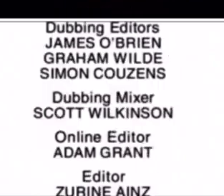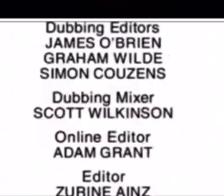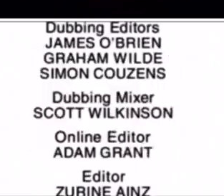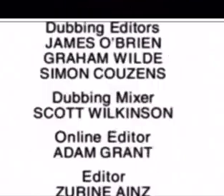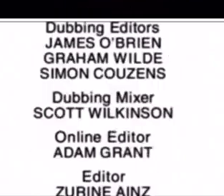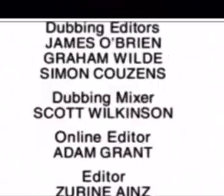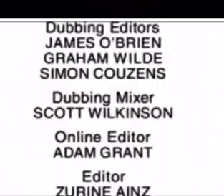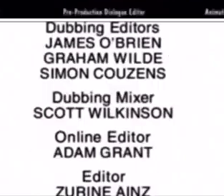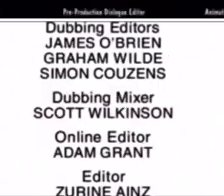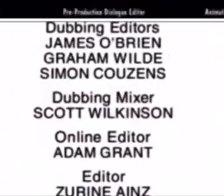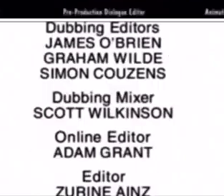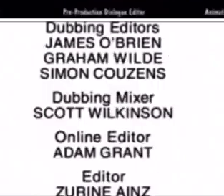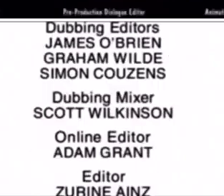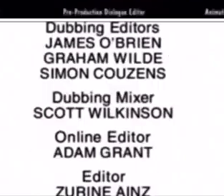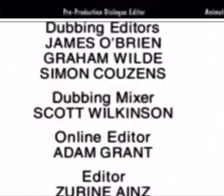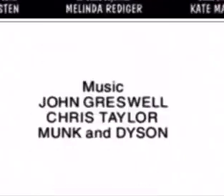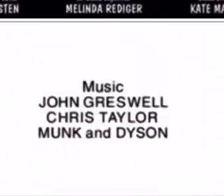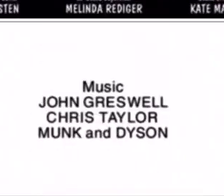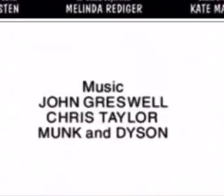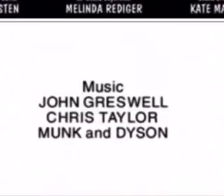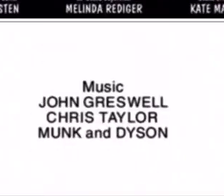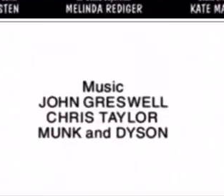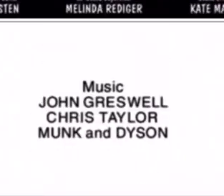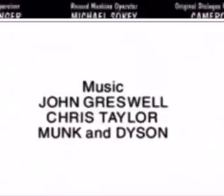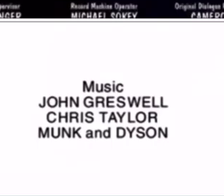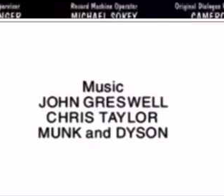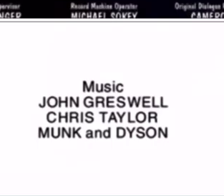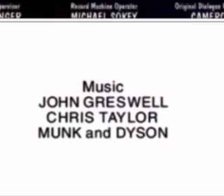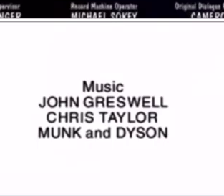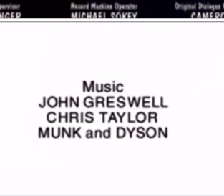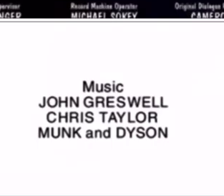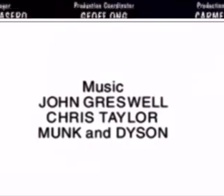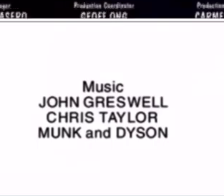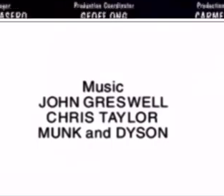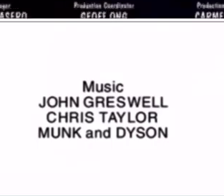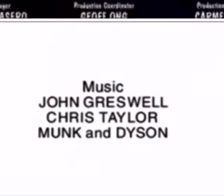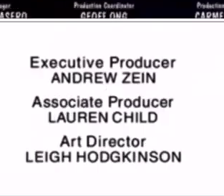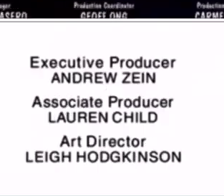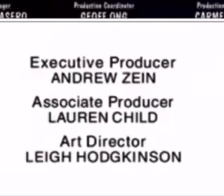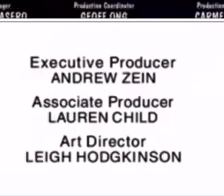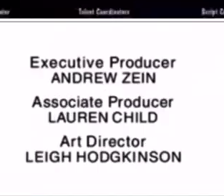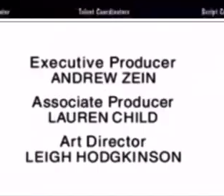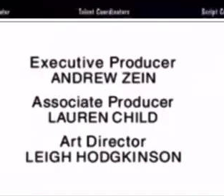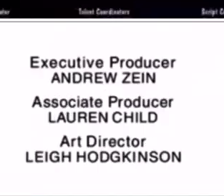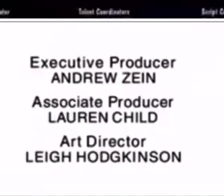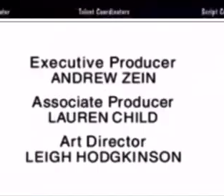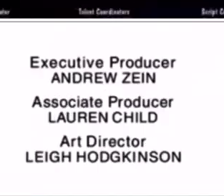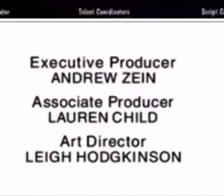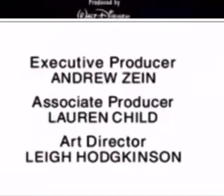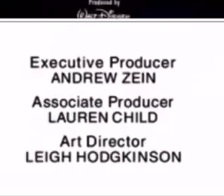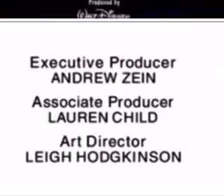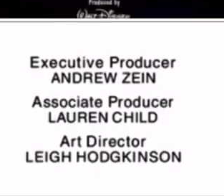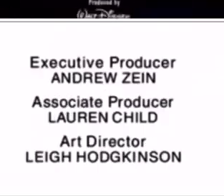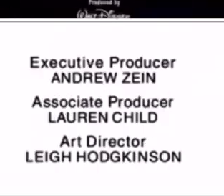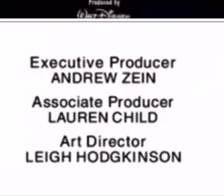came. I say goodbye, please come back, please come